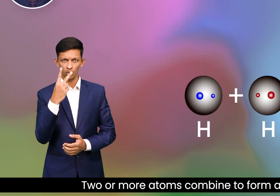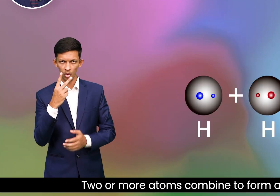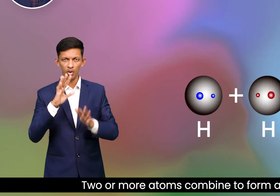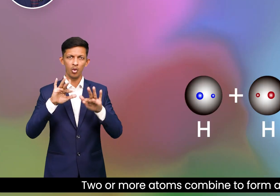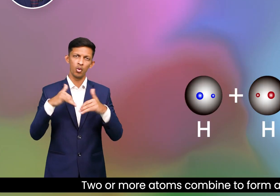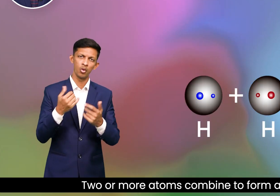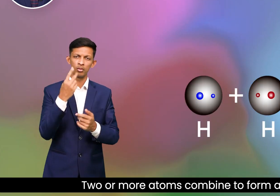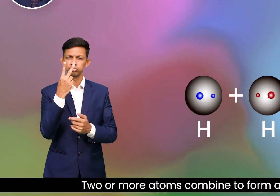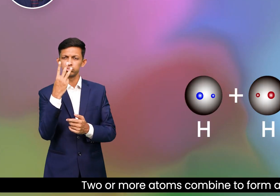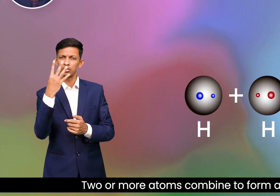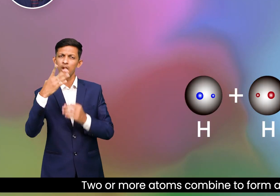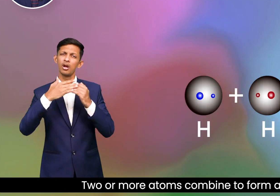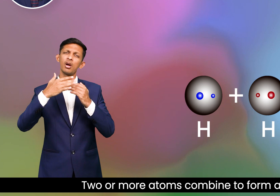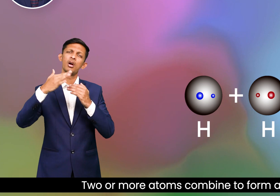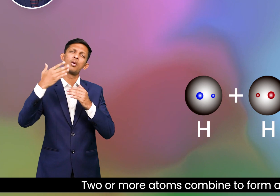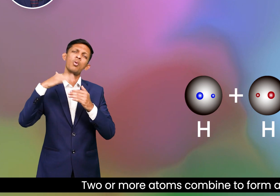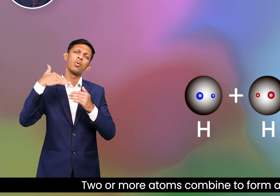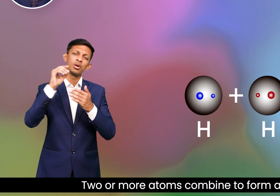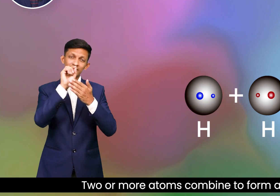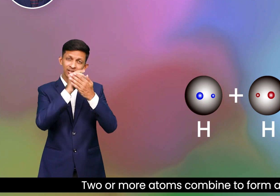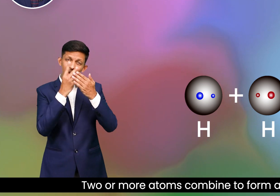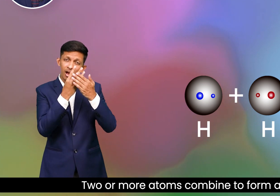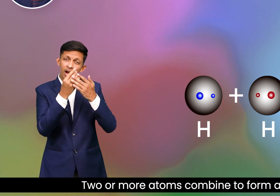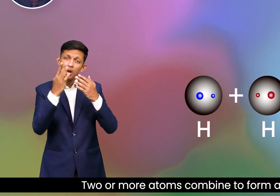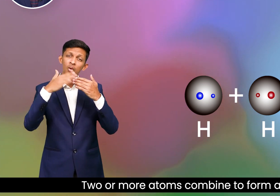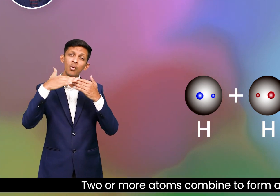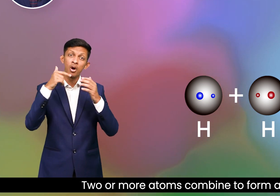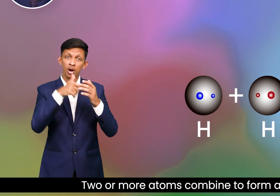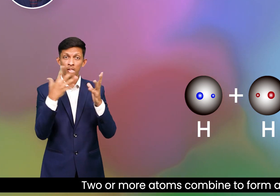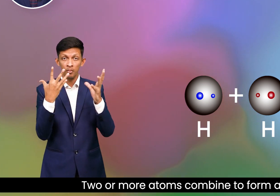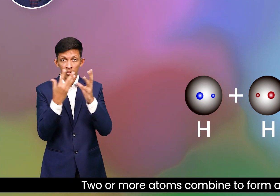Two or more atoms combine to form a big particle.